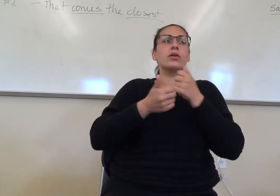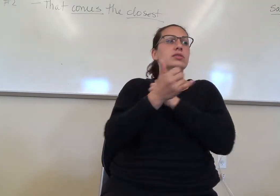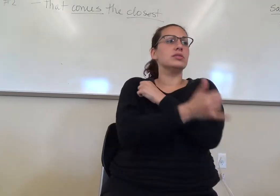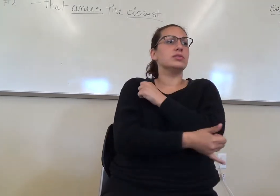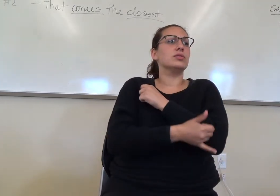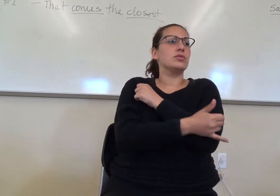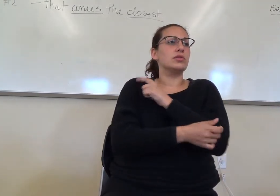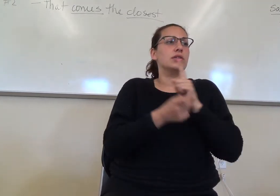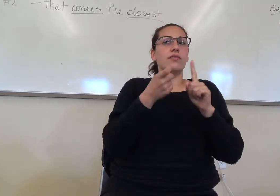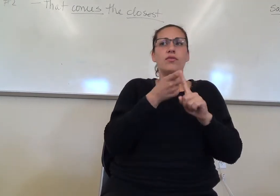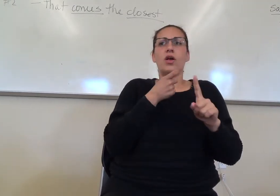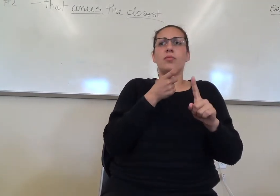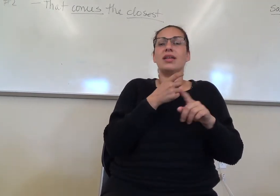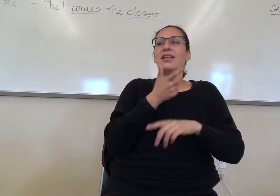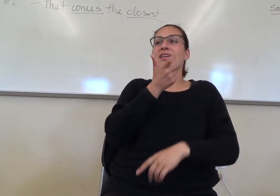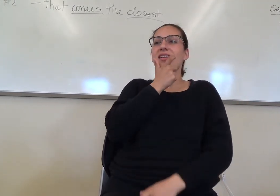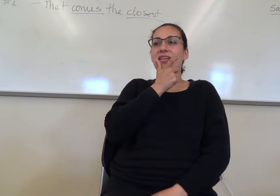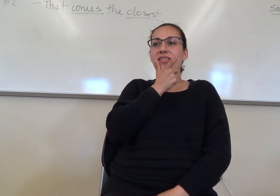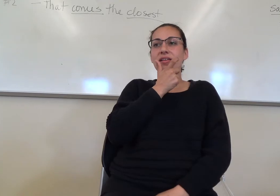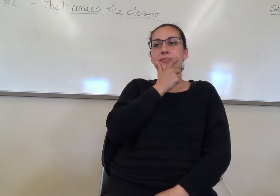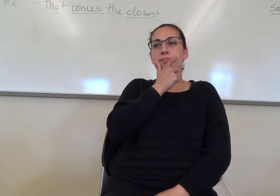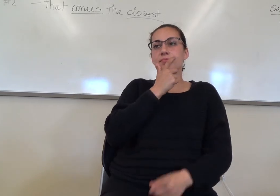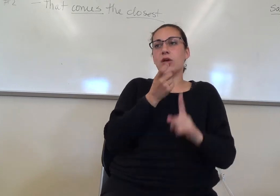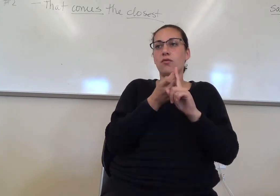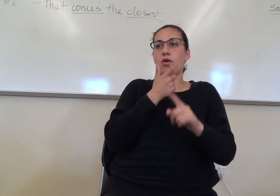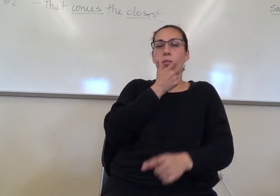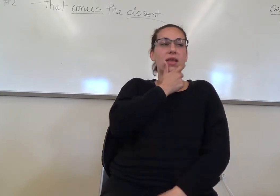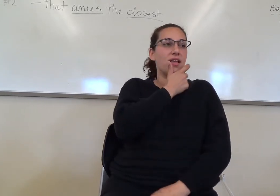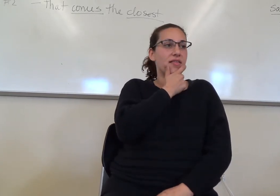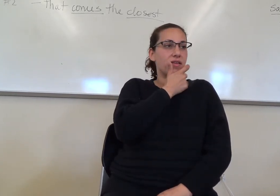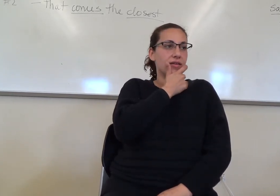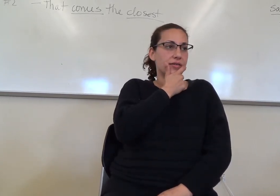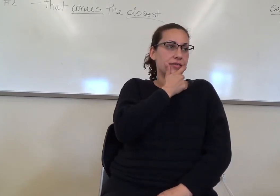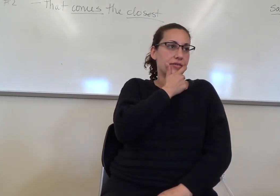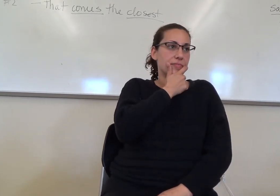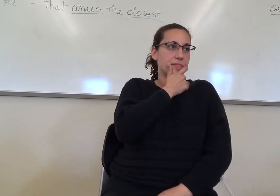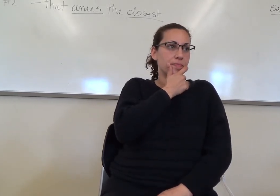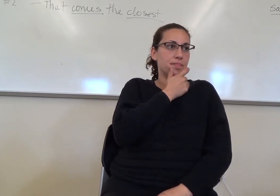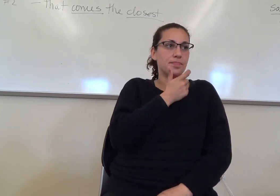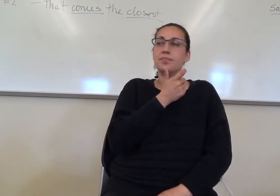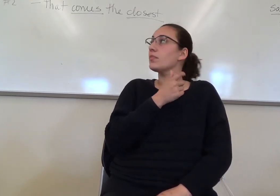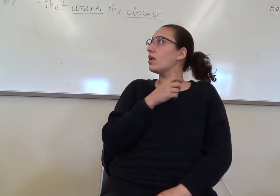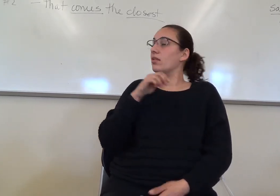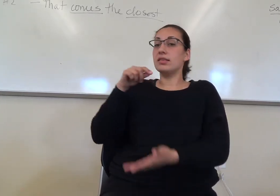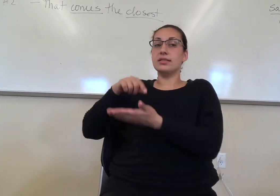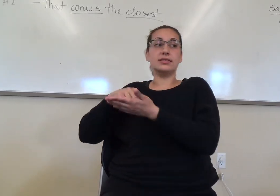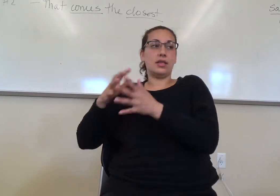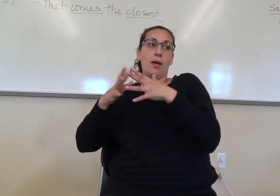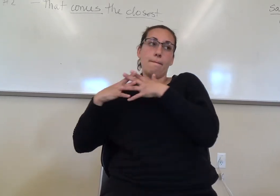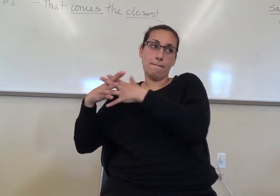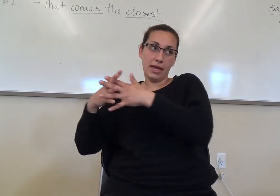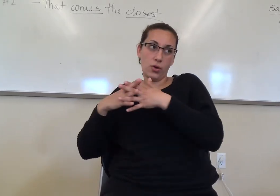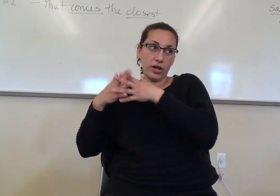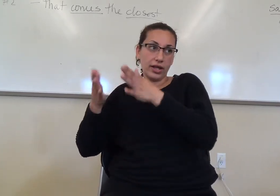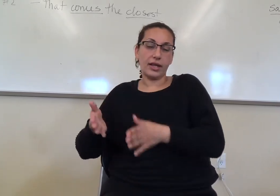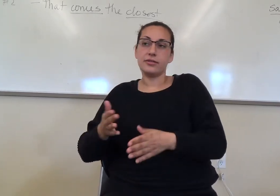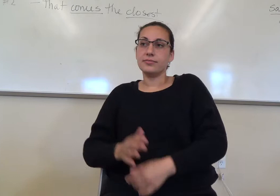England. England. Yeah, so this is England, British, and this is American. Okay, so this is